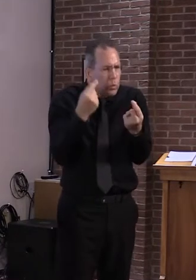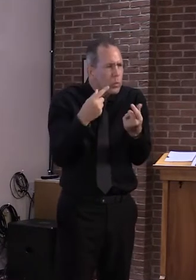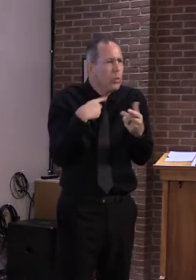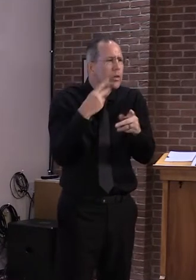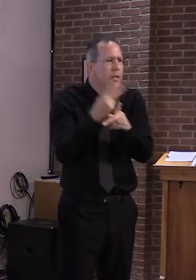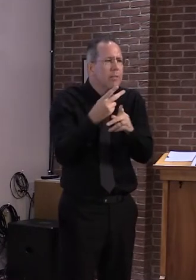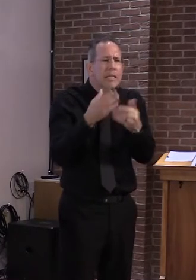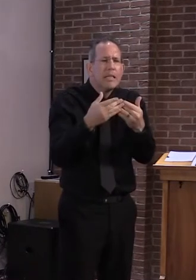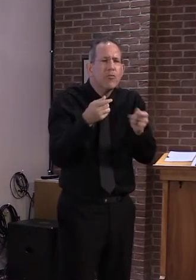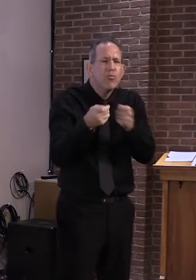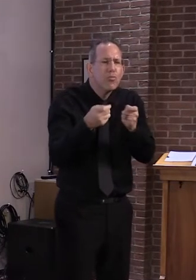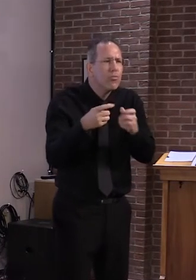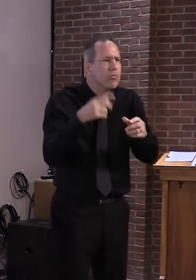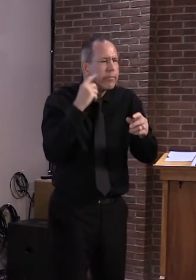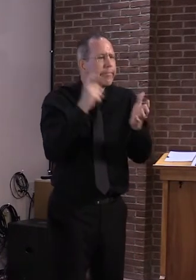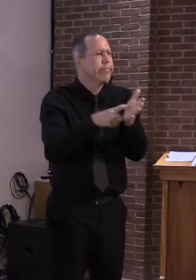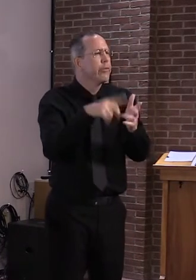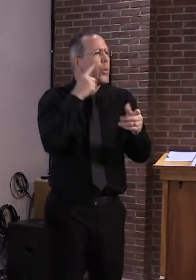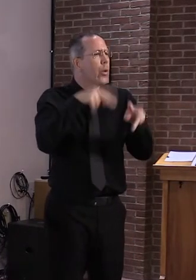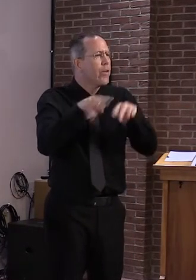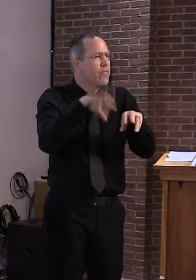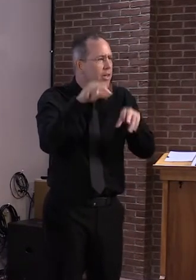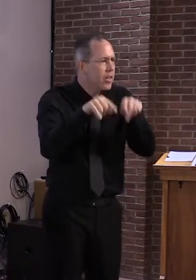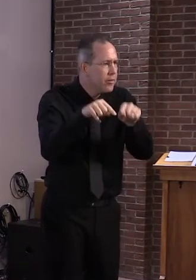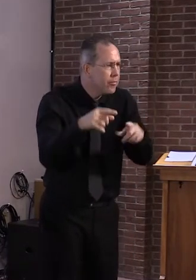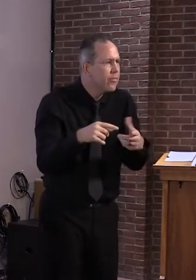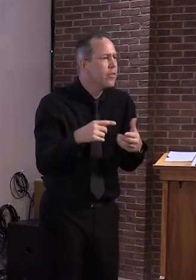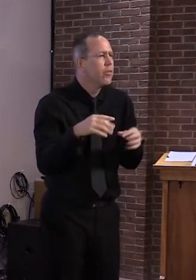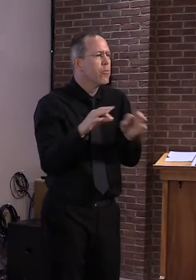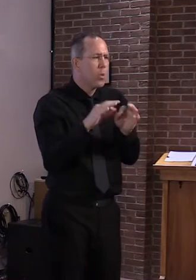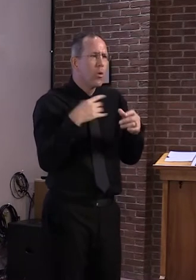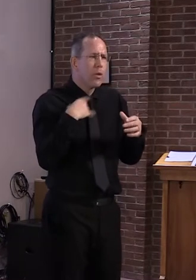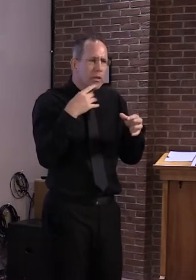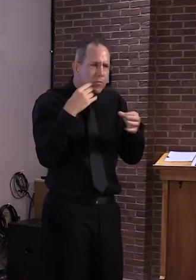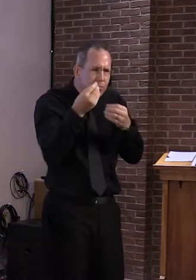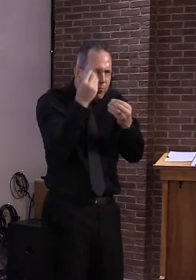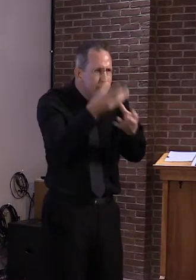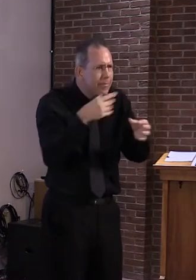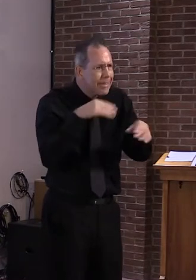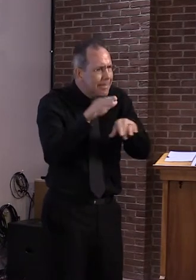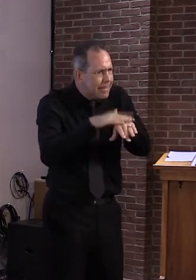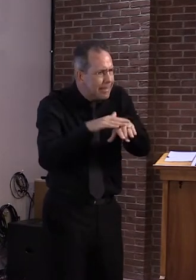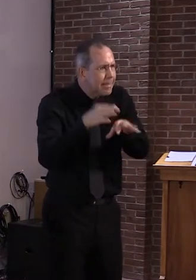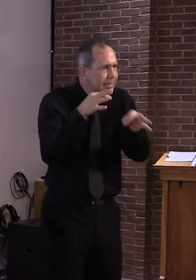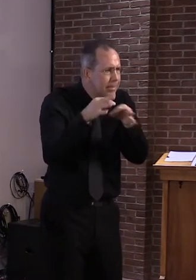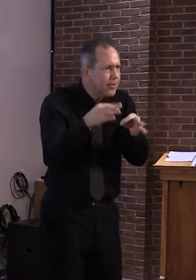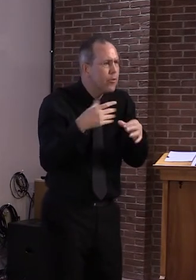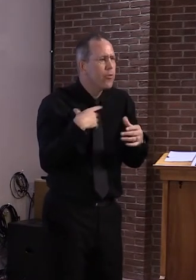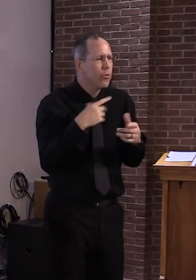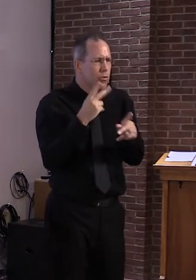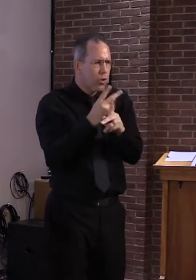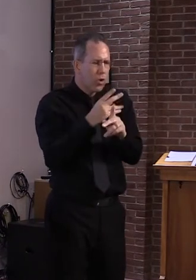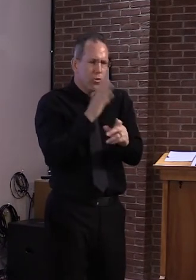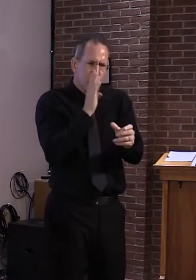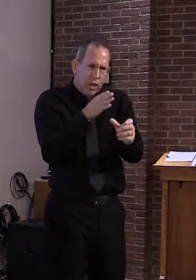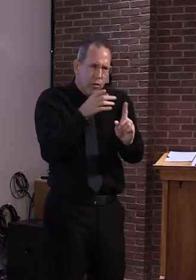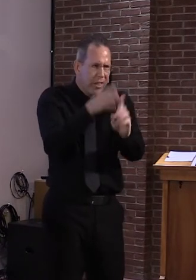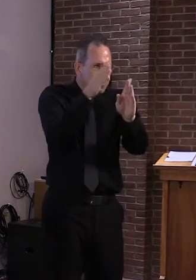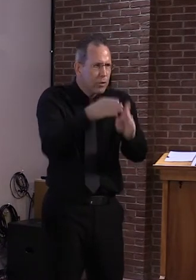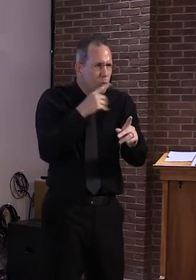understand that we believe in transparency, that we believe in making sure